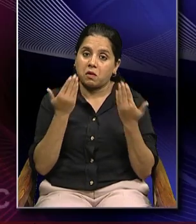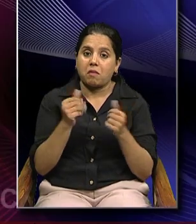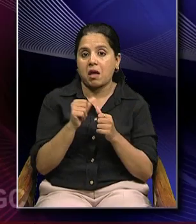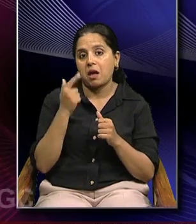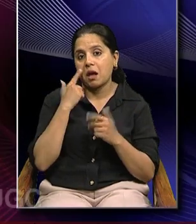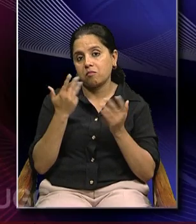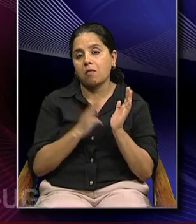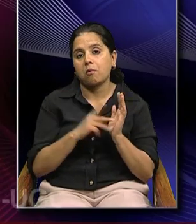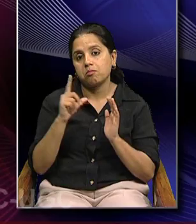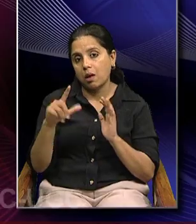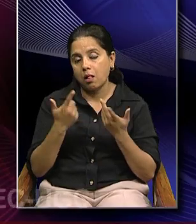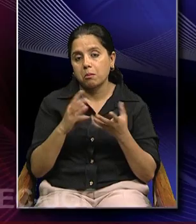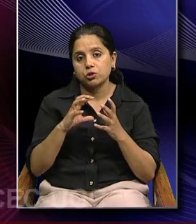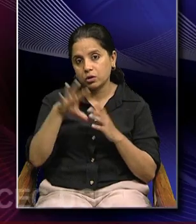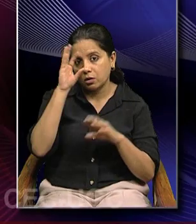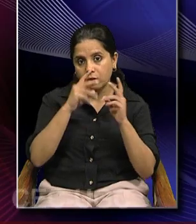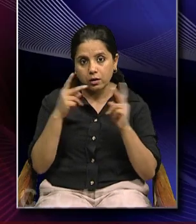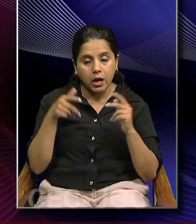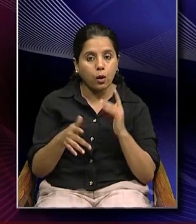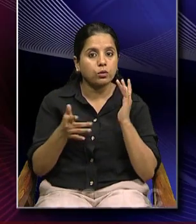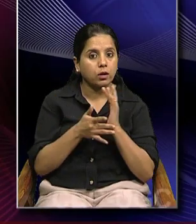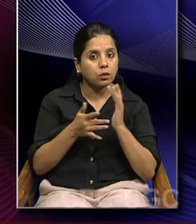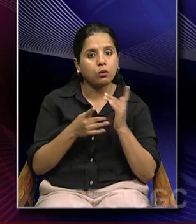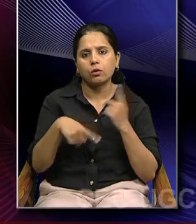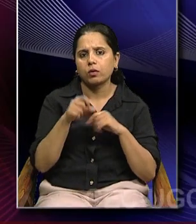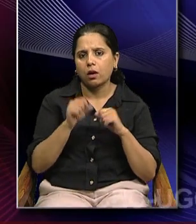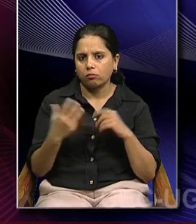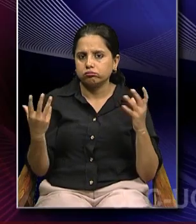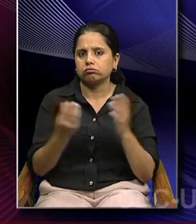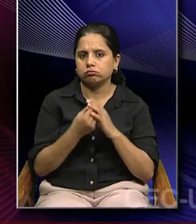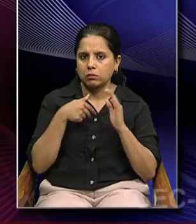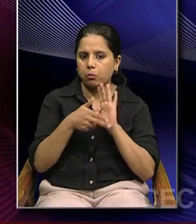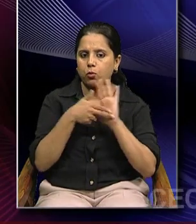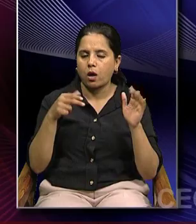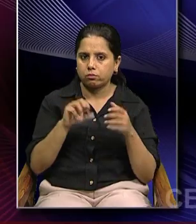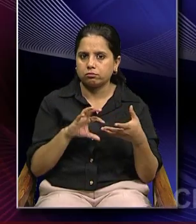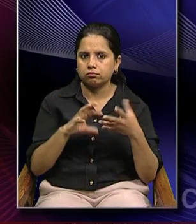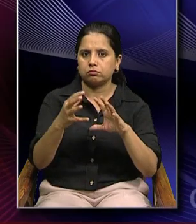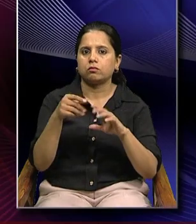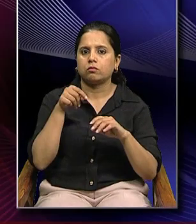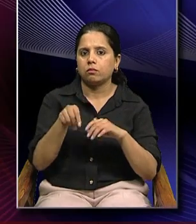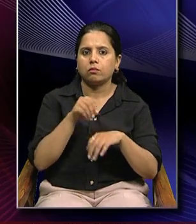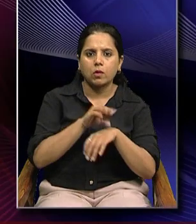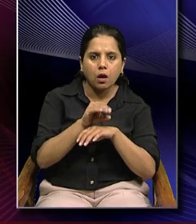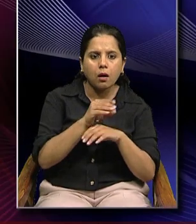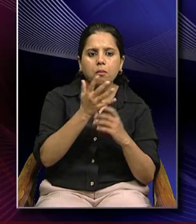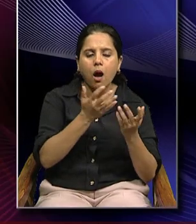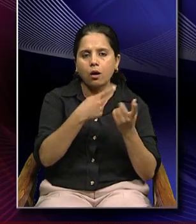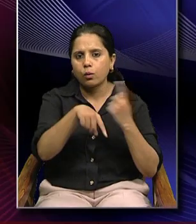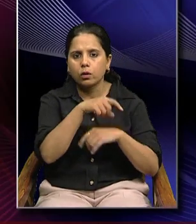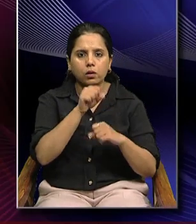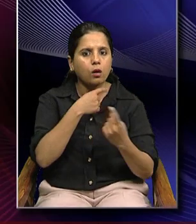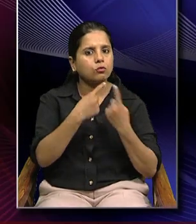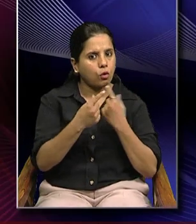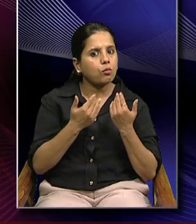ML, thanks to the technology, that now we can co-create our brand in consultation with the marketers.